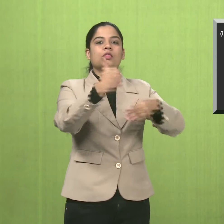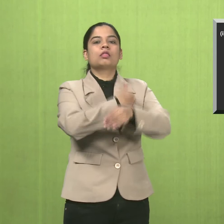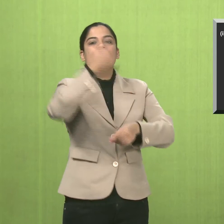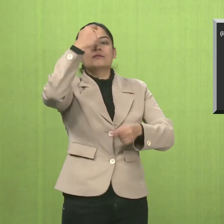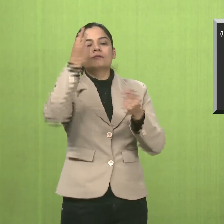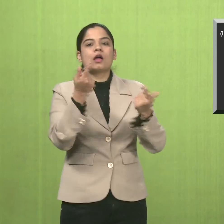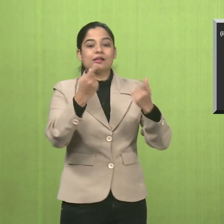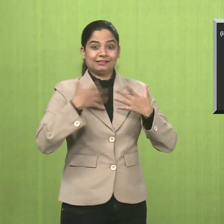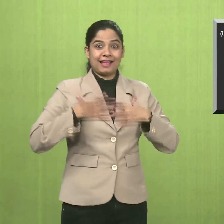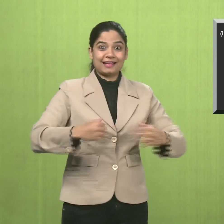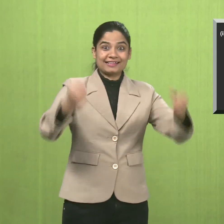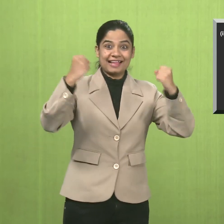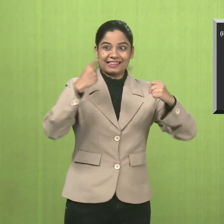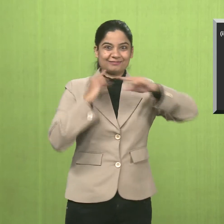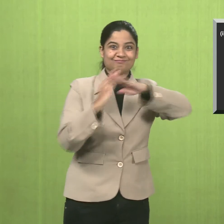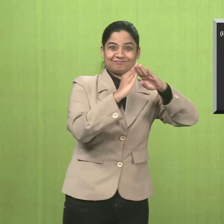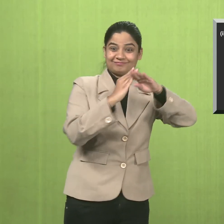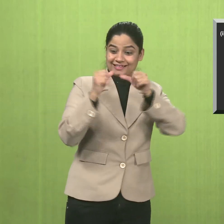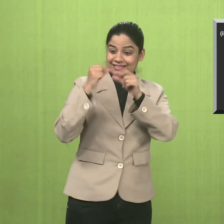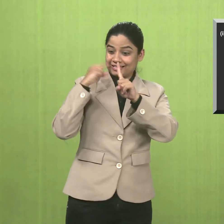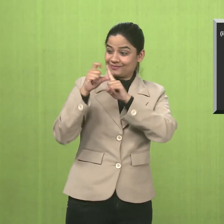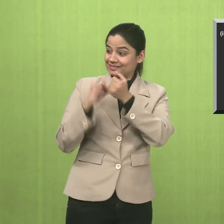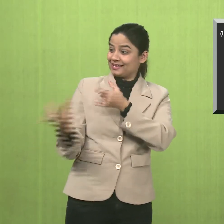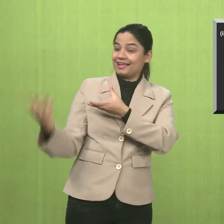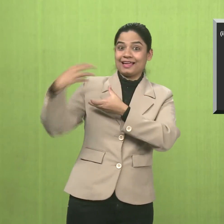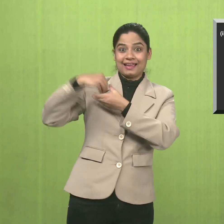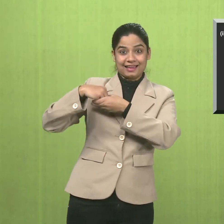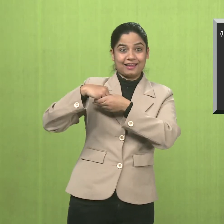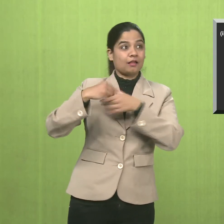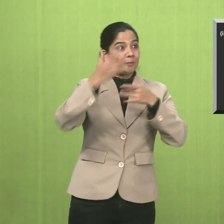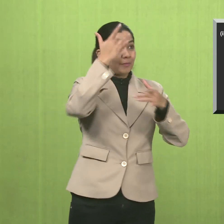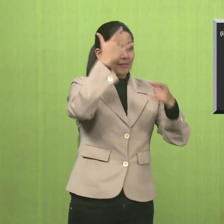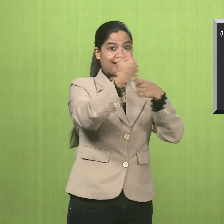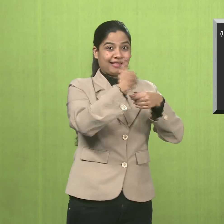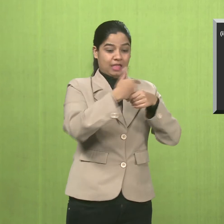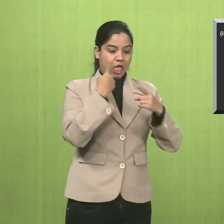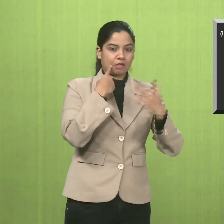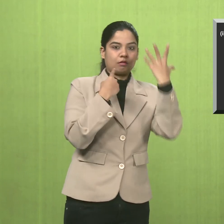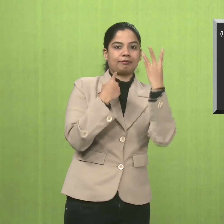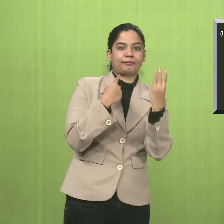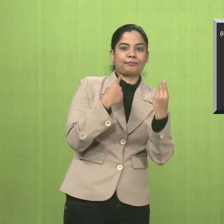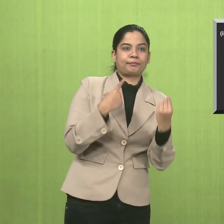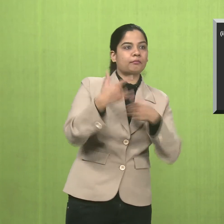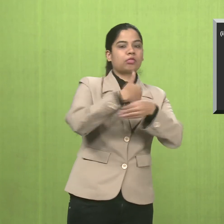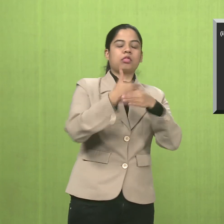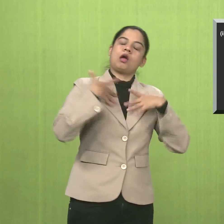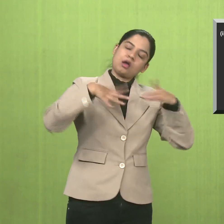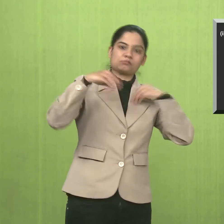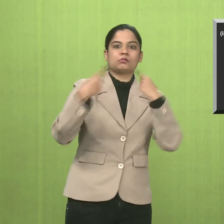So the viruses, the harmful viruses, the body is not able to protect itself if a person has gotten AIDS because the immune system has become very,